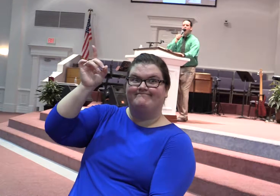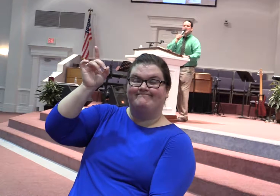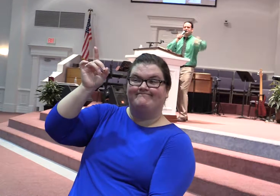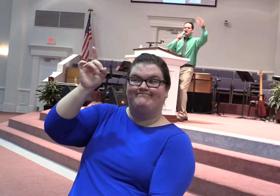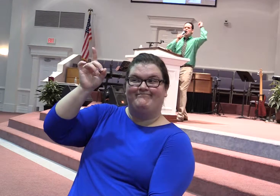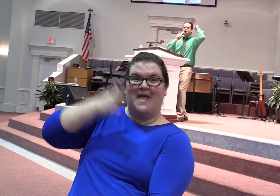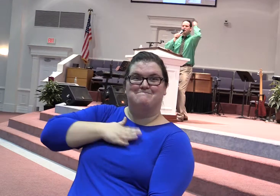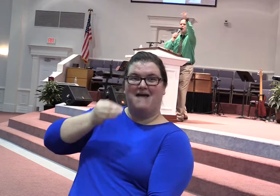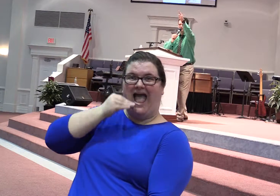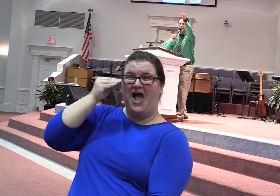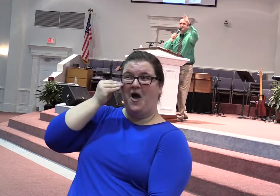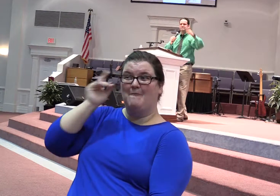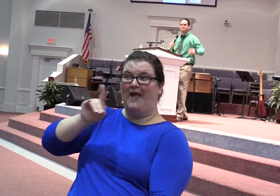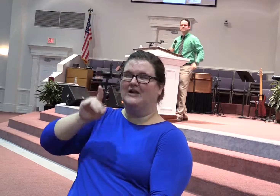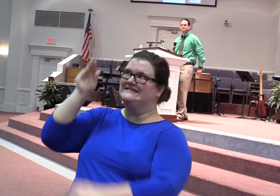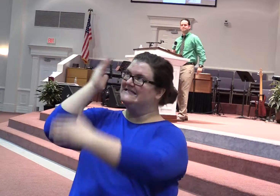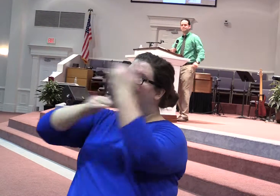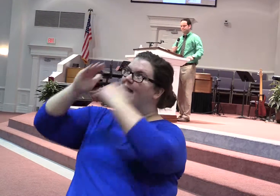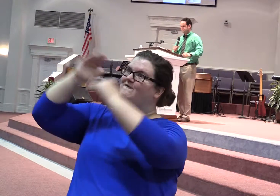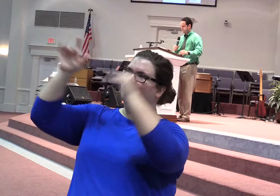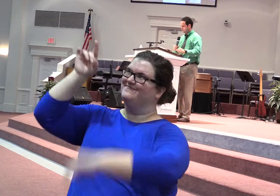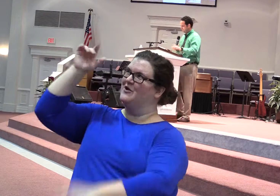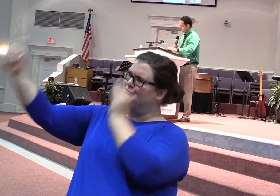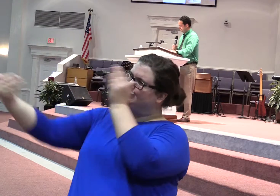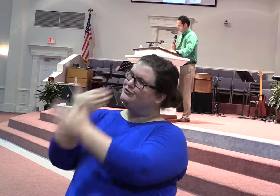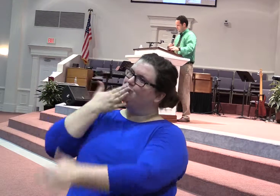My home is the New Jerusalem.